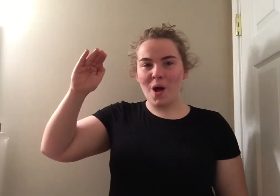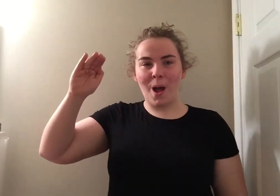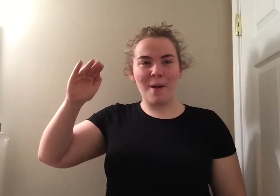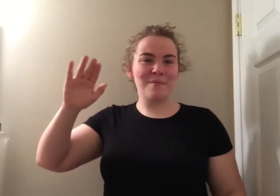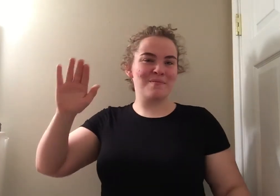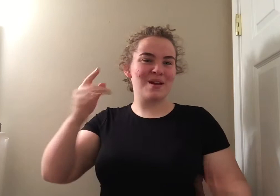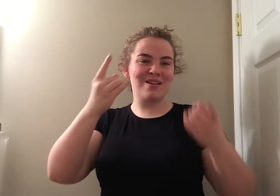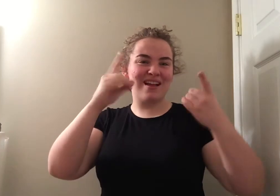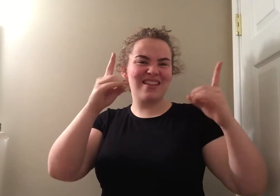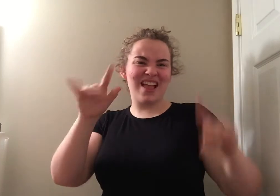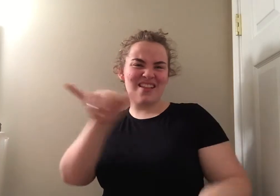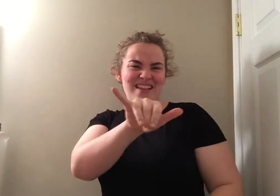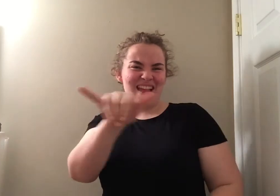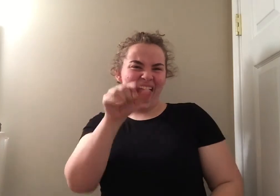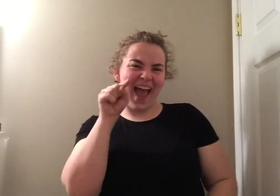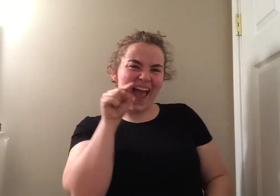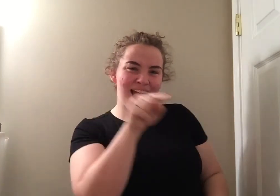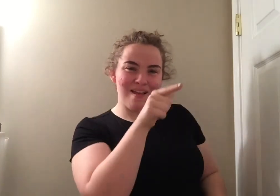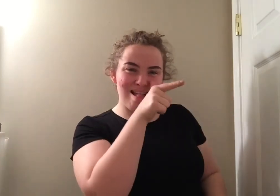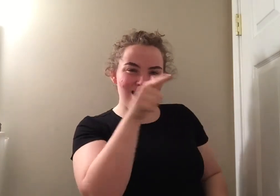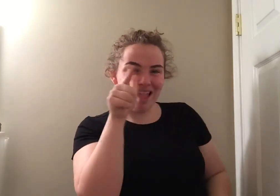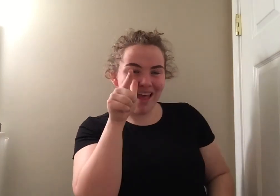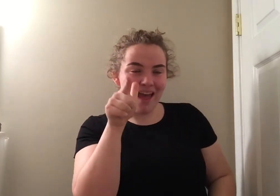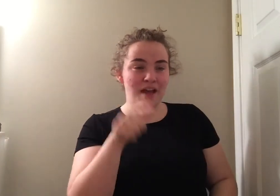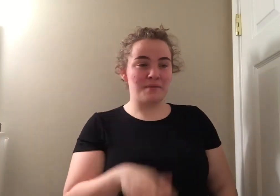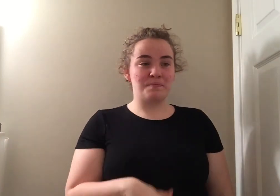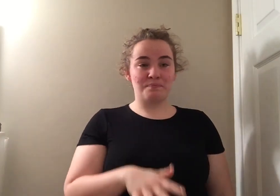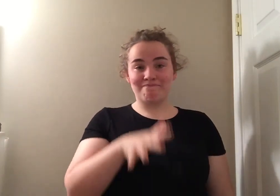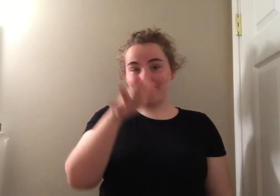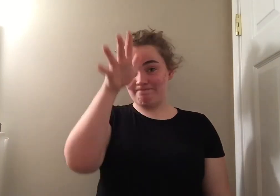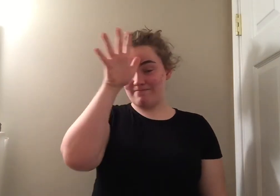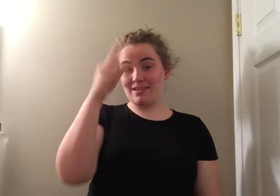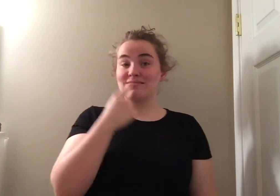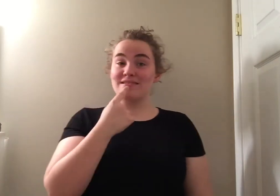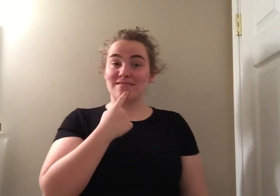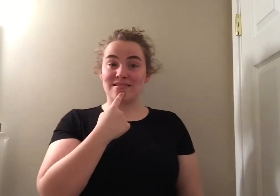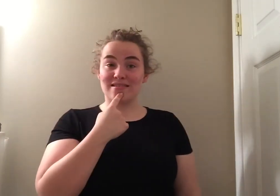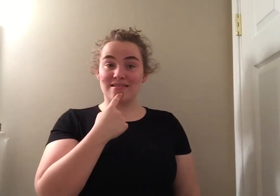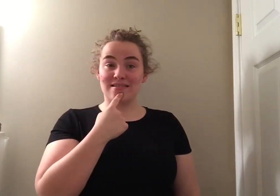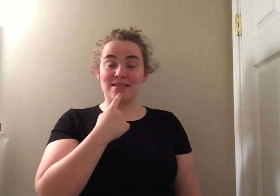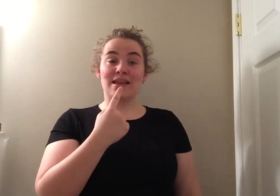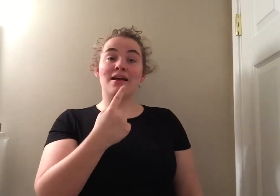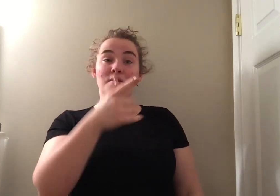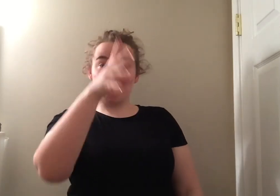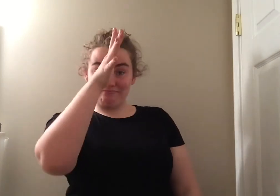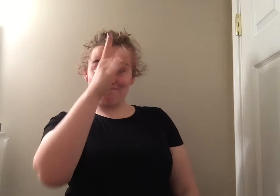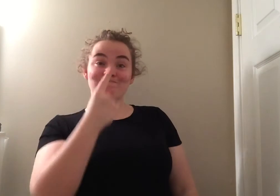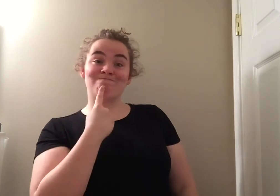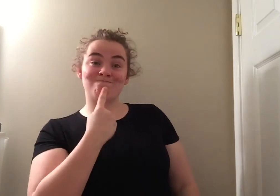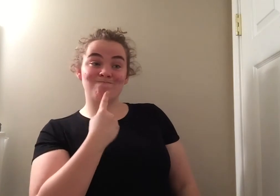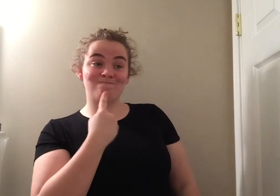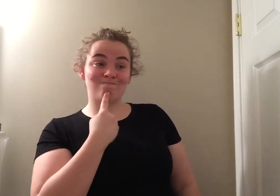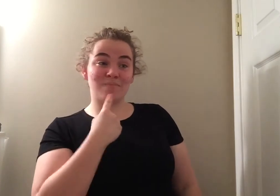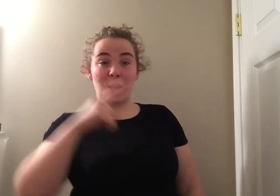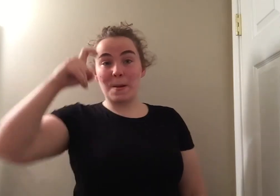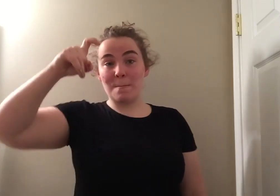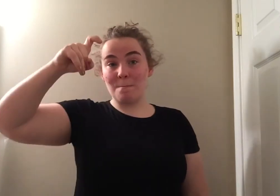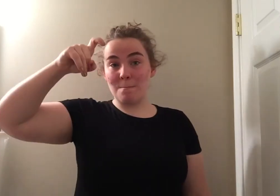sing him his numbers and his letters whenever possible. When no one was looking, Lily had her own